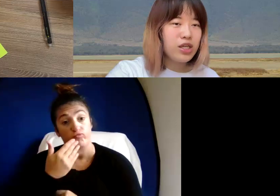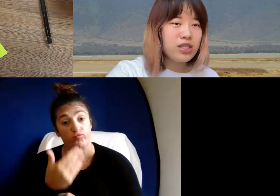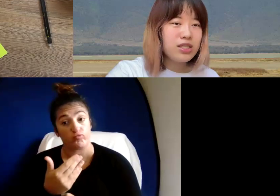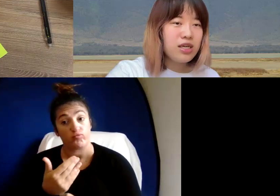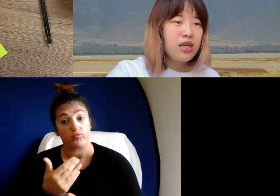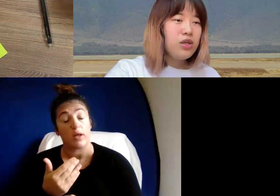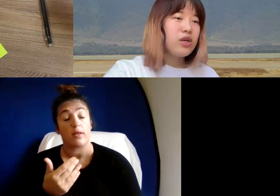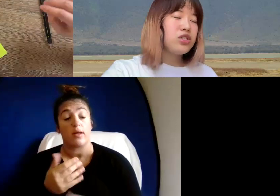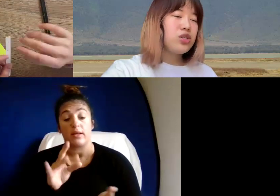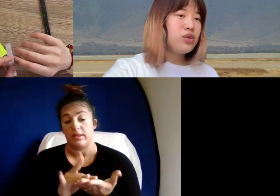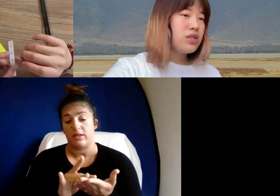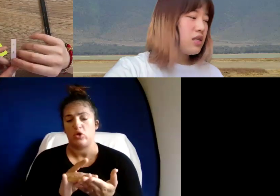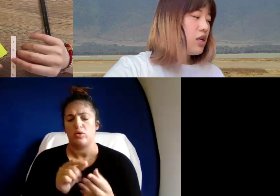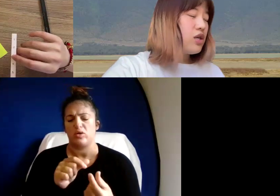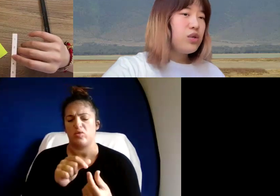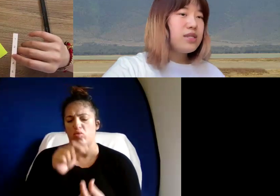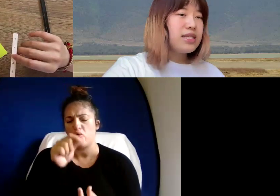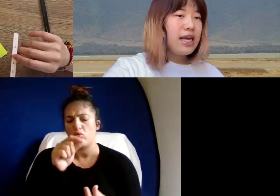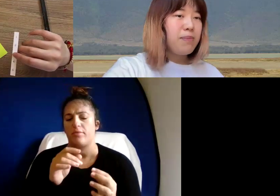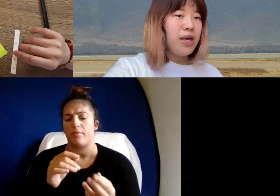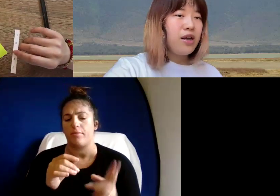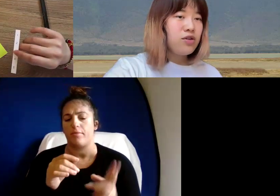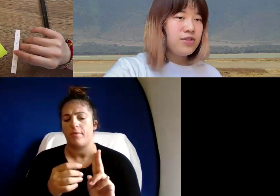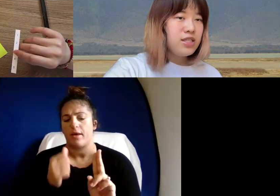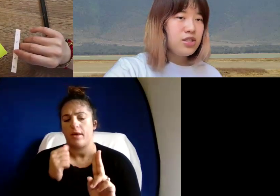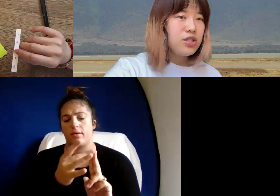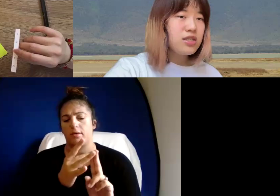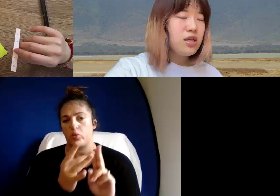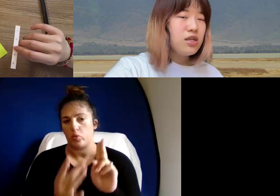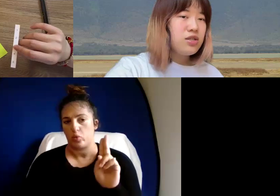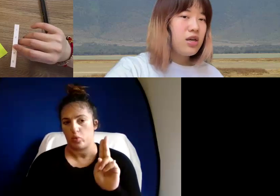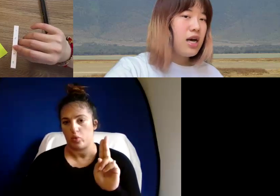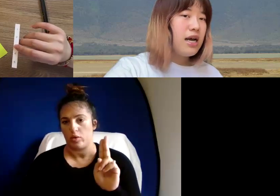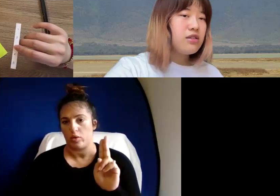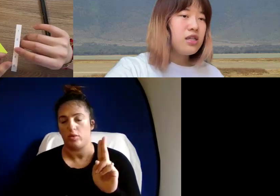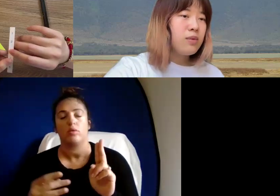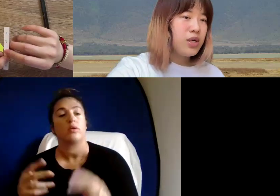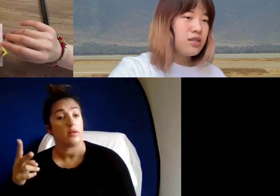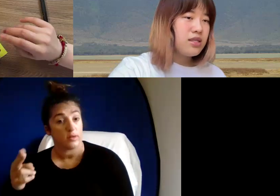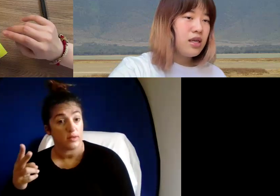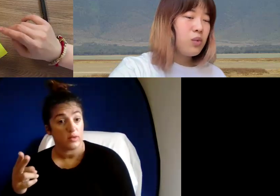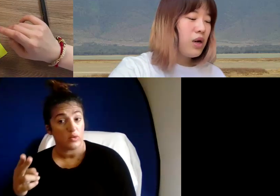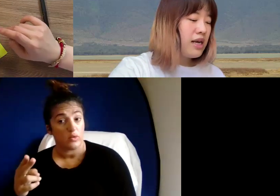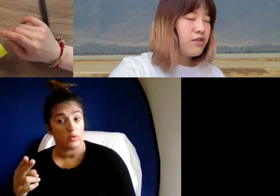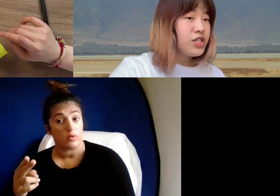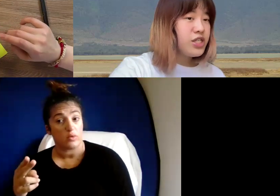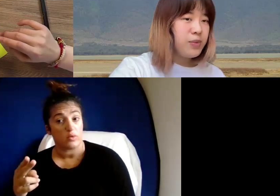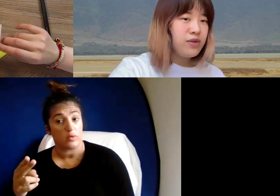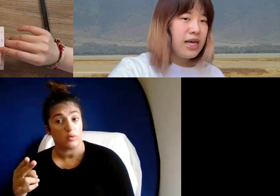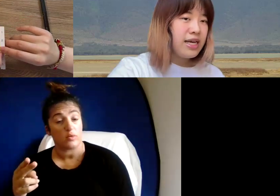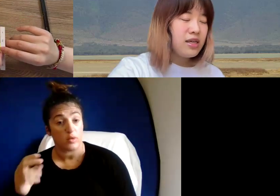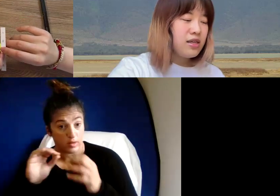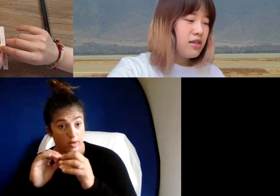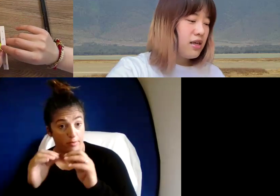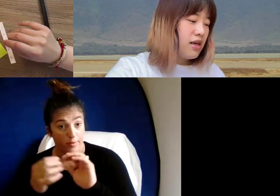small stickers, you can choose using a pair of scissors to cut out the numbers in whatever shape